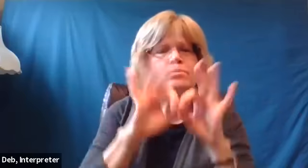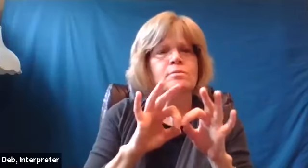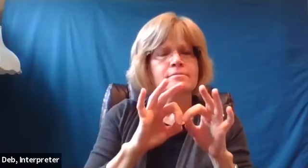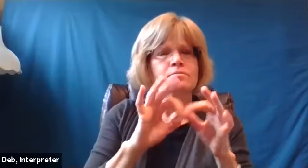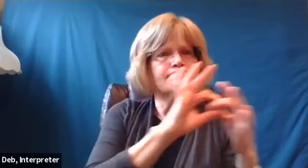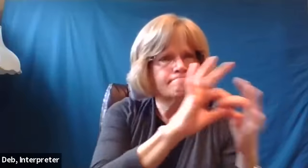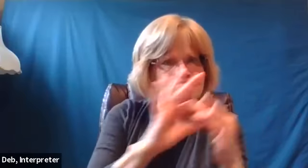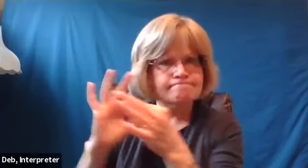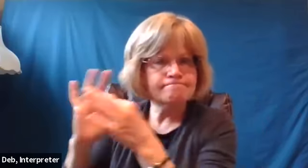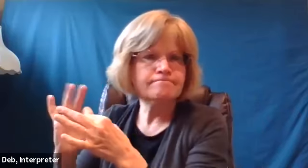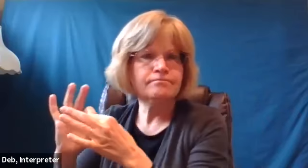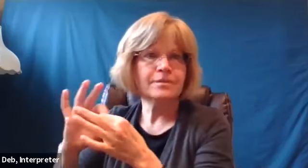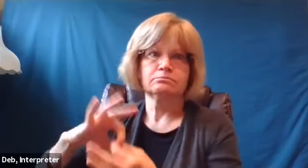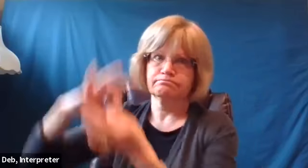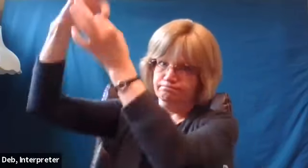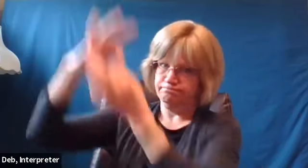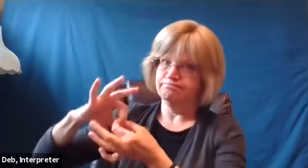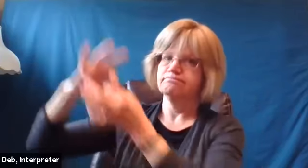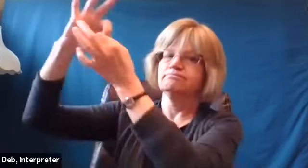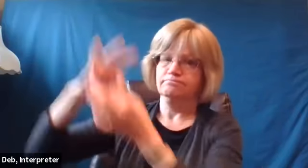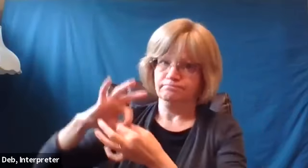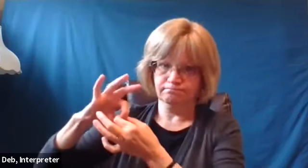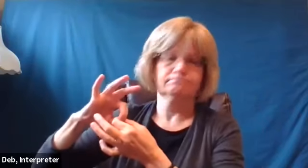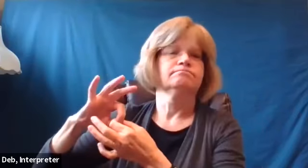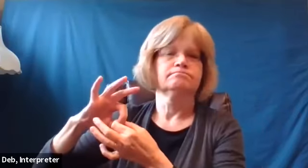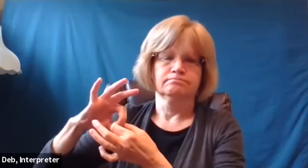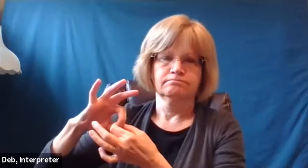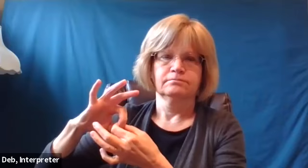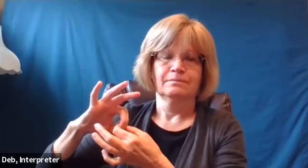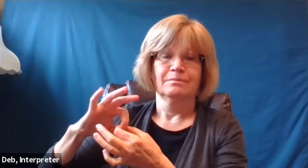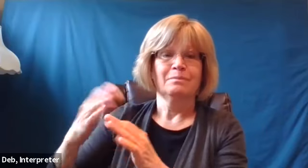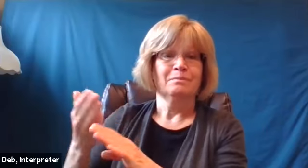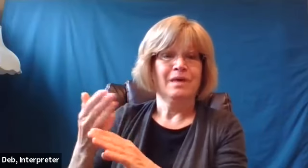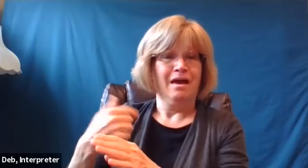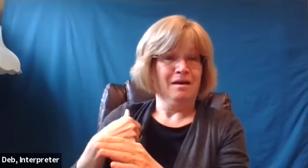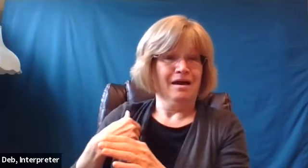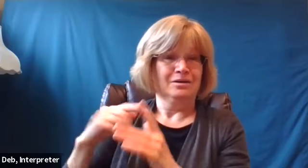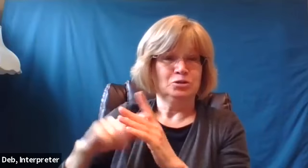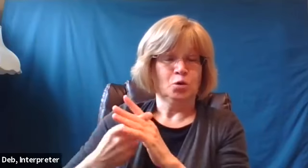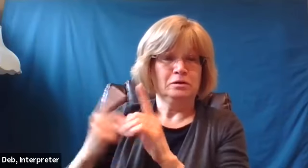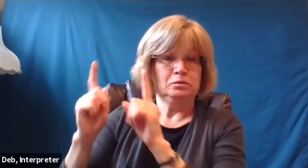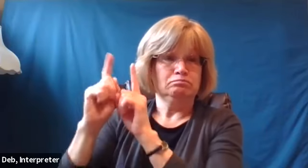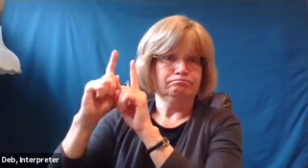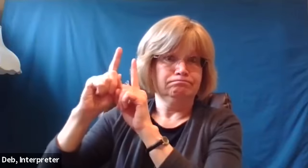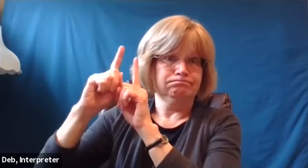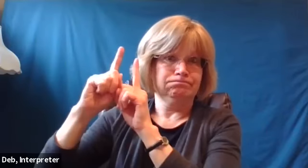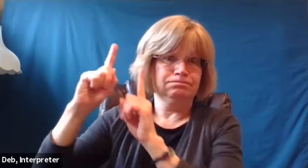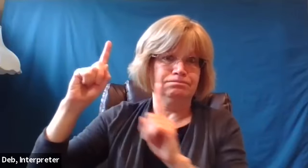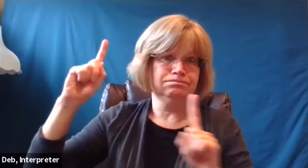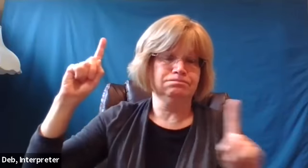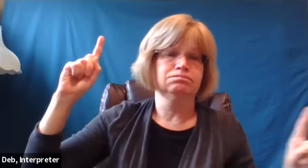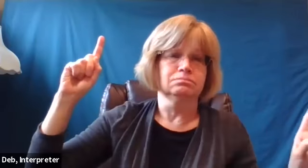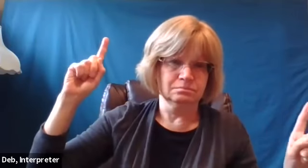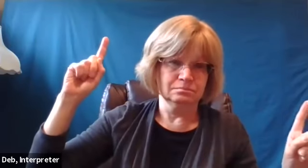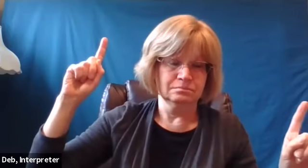how important keeping a connection with God is to me. I started to drift away. I had to find new ways to connect when faced with